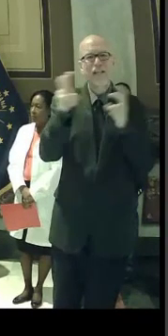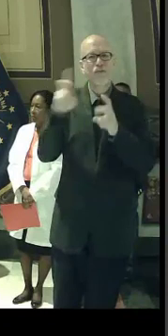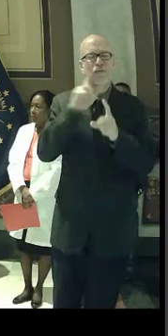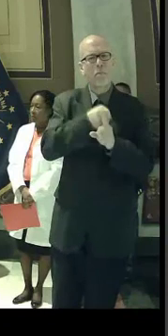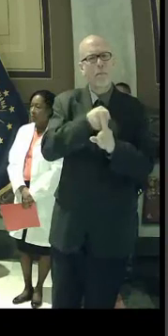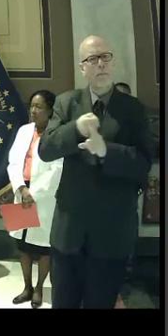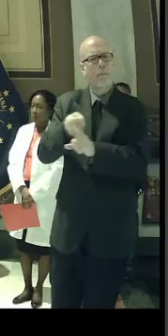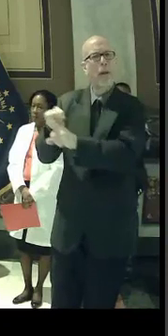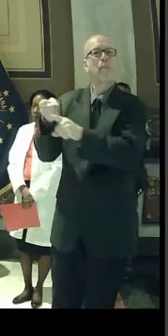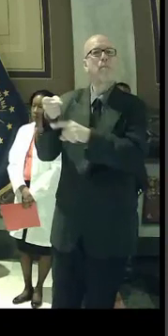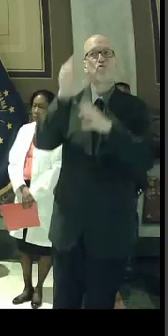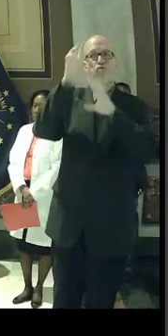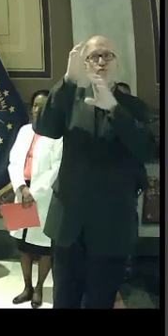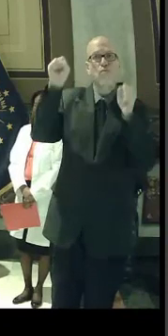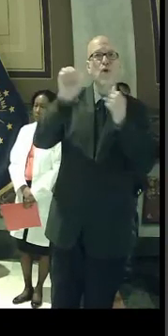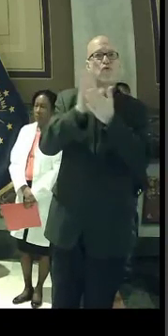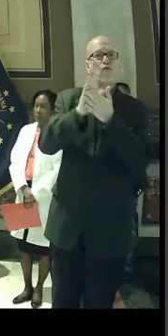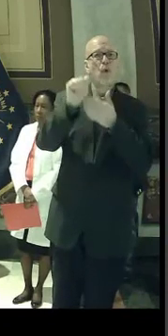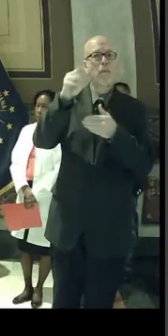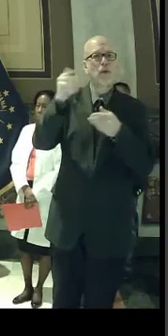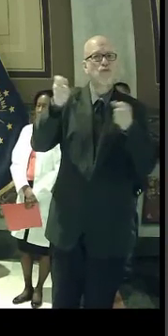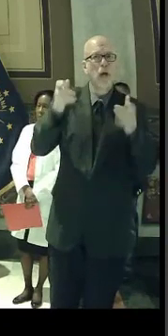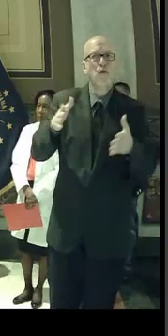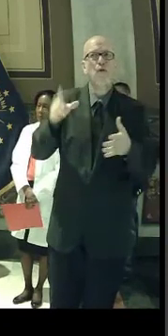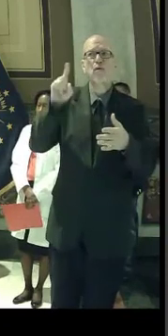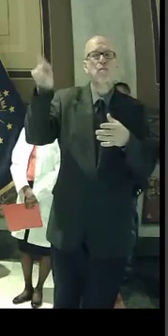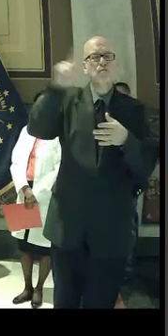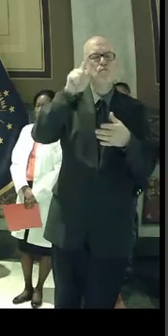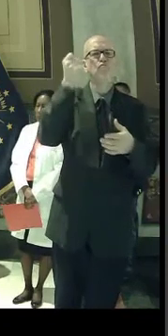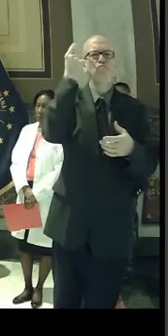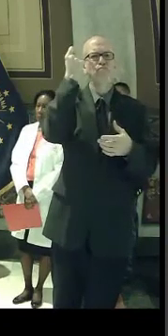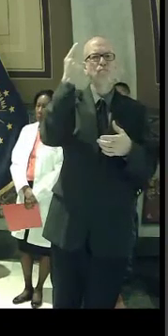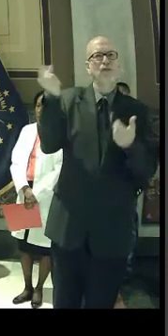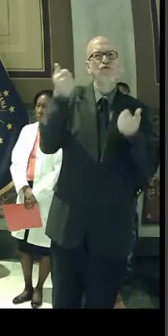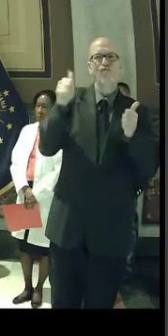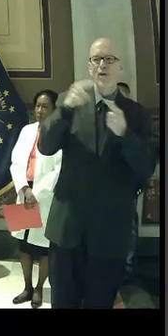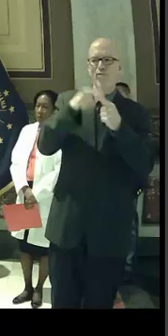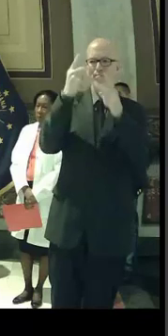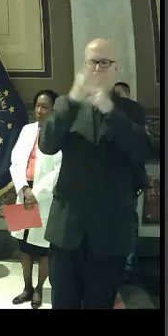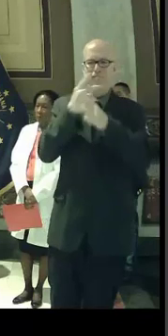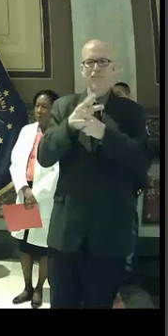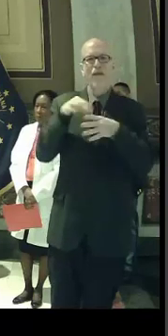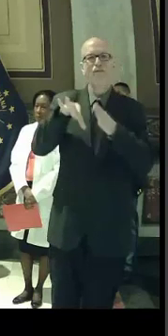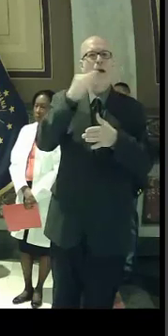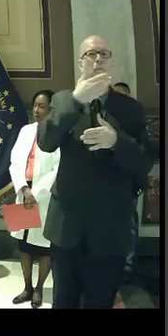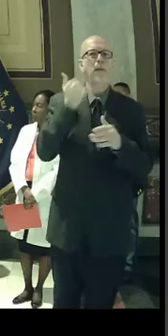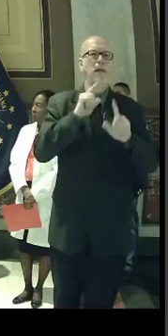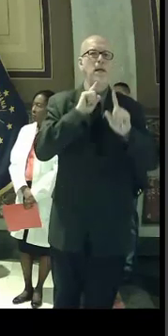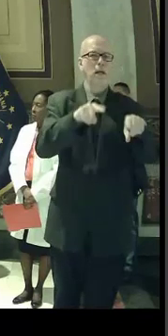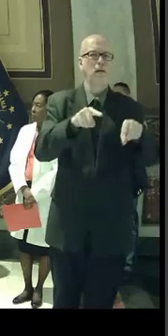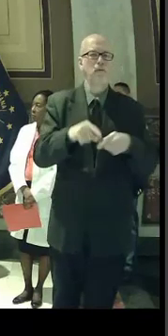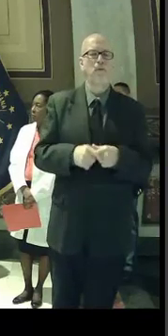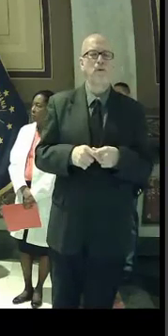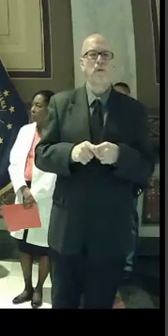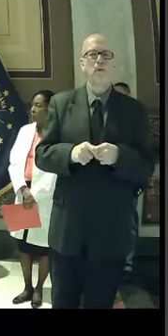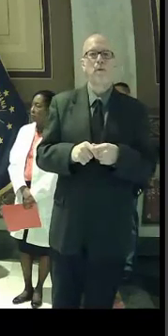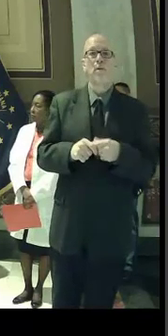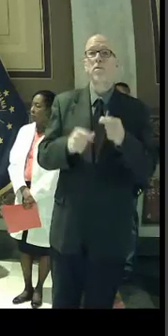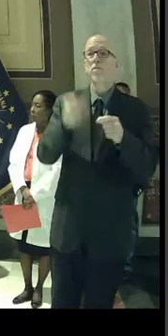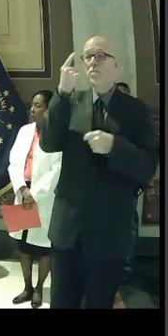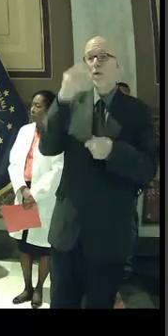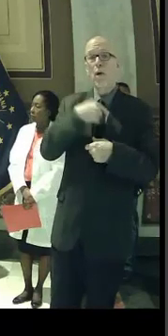that your superintendents and your school administrators are trying to consider and find solutions. Be assured we are not